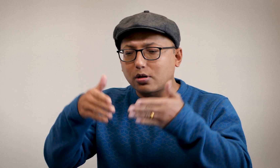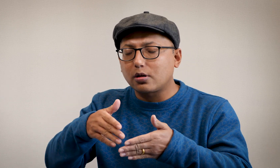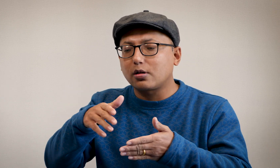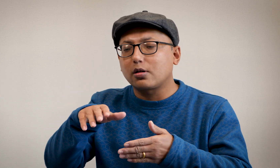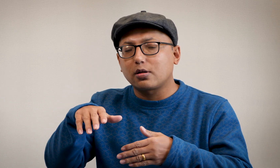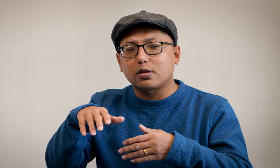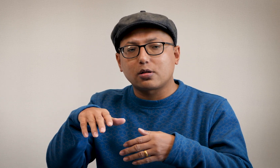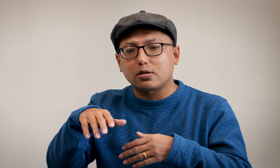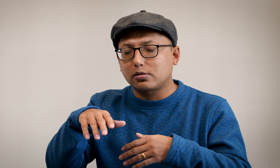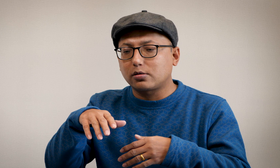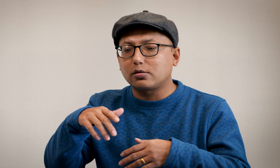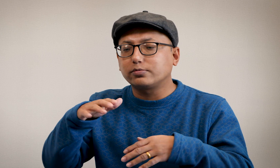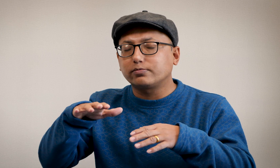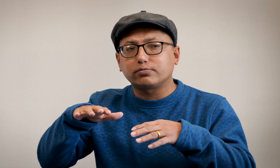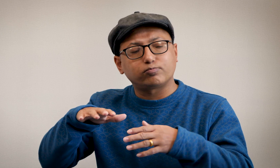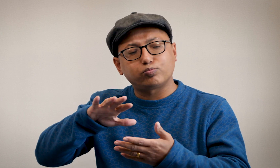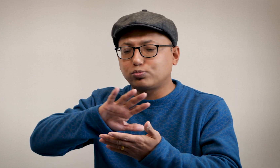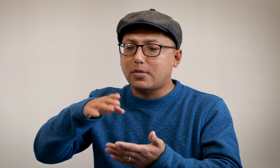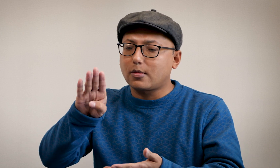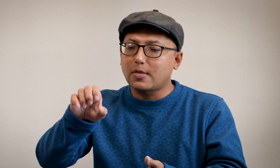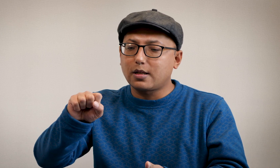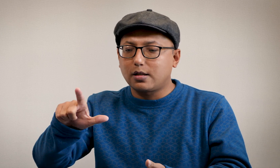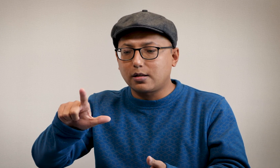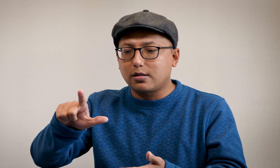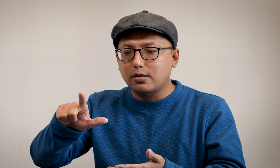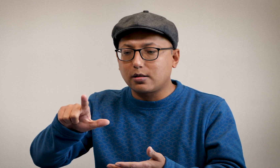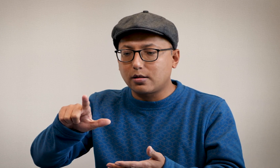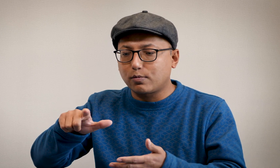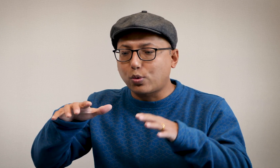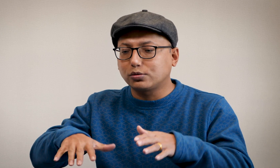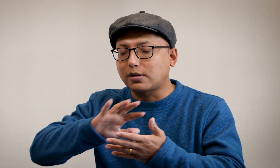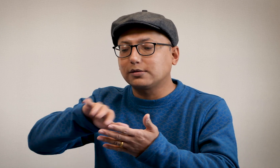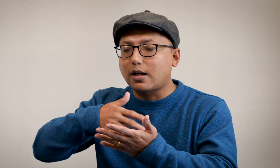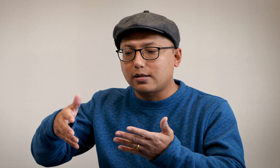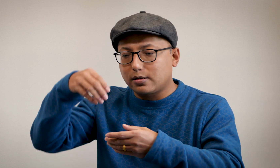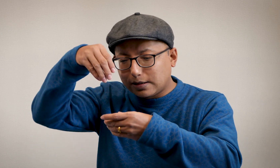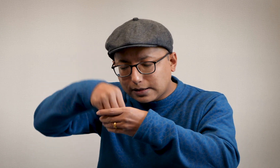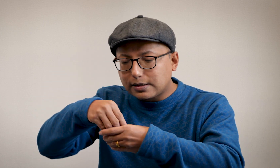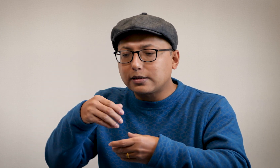UCL. In I conducted research focusing on British sign language,